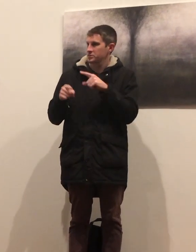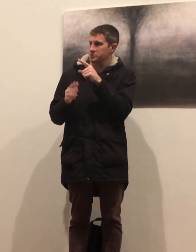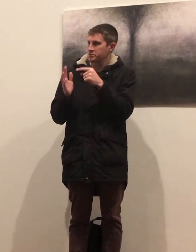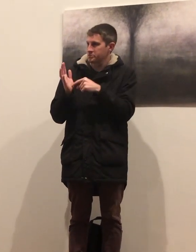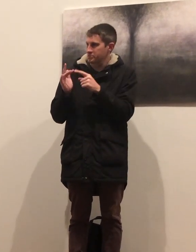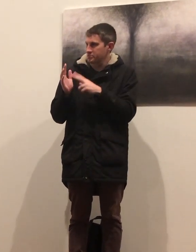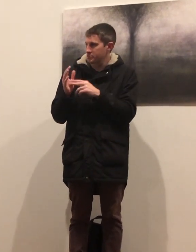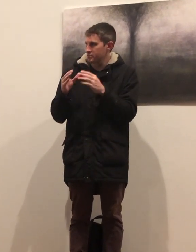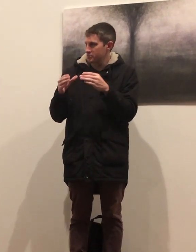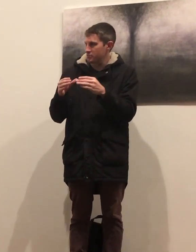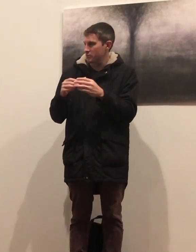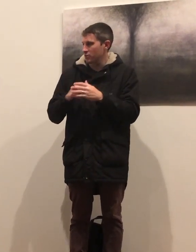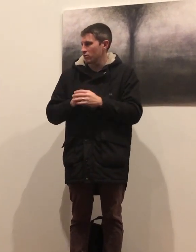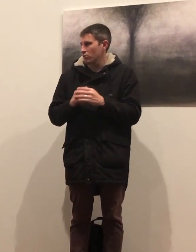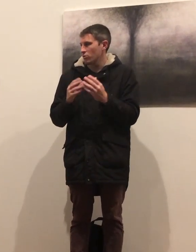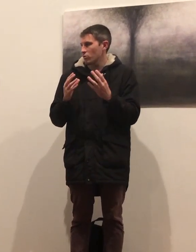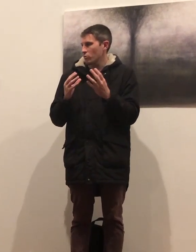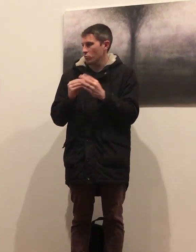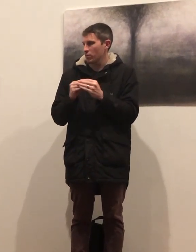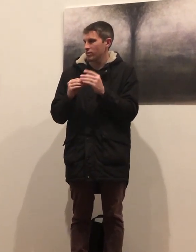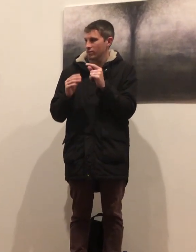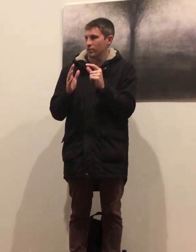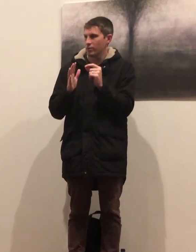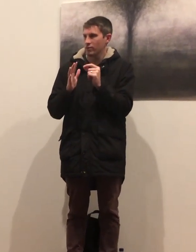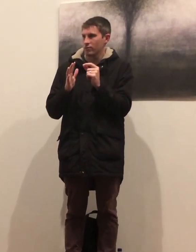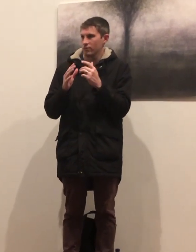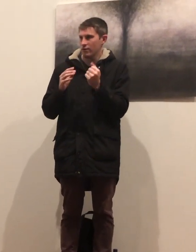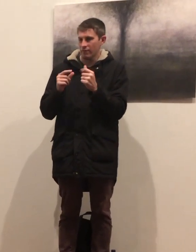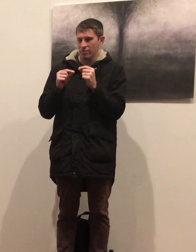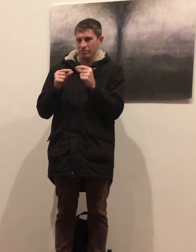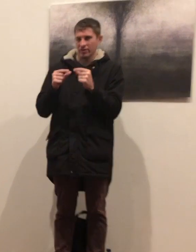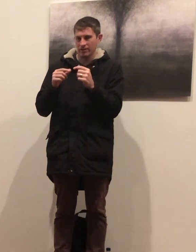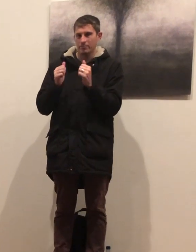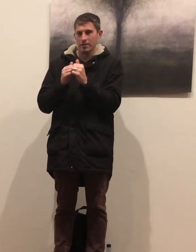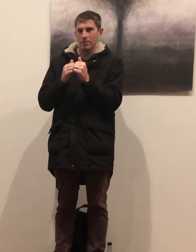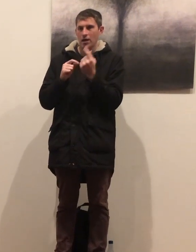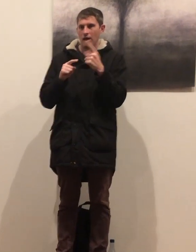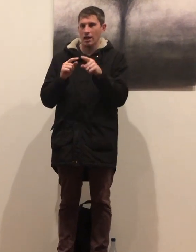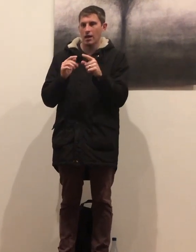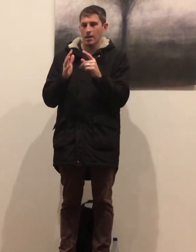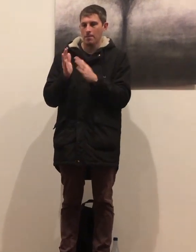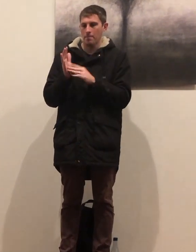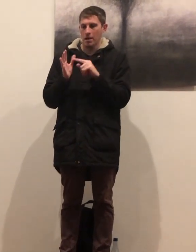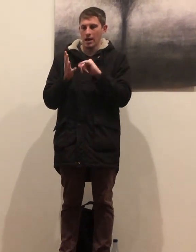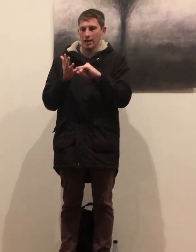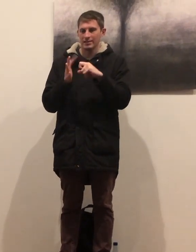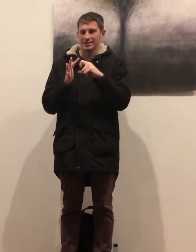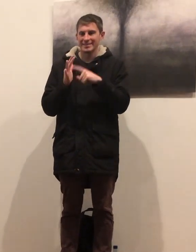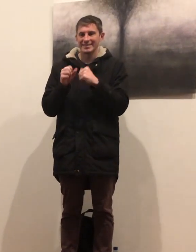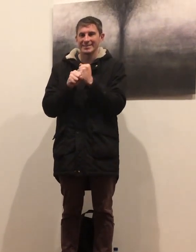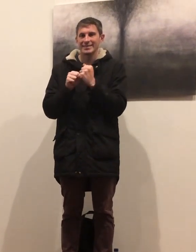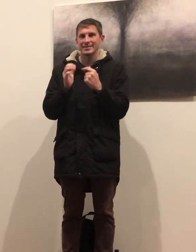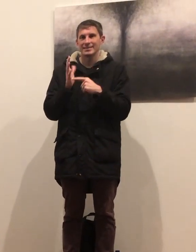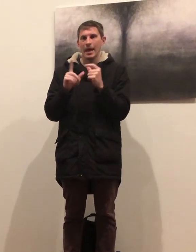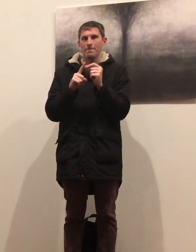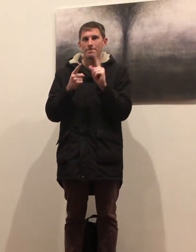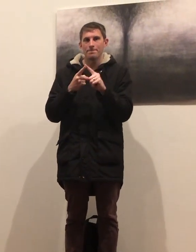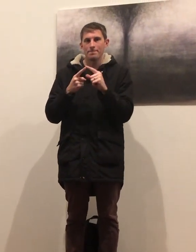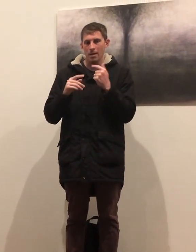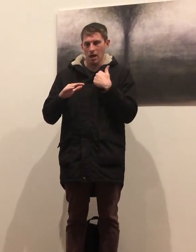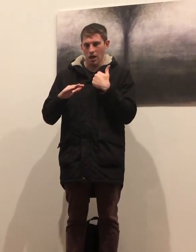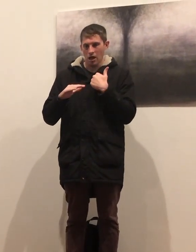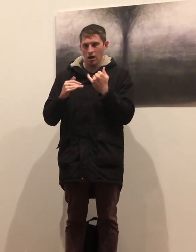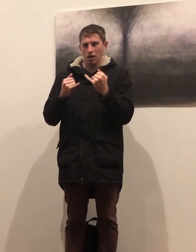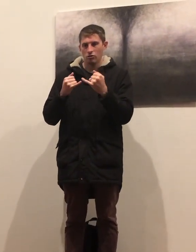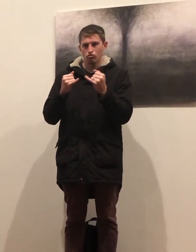white thick paper and masking tape. I traced around the object, cut out all the pieces